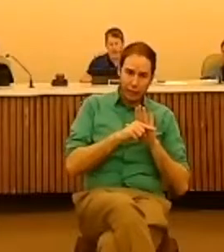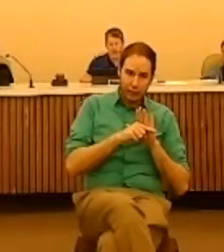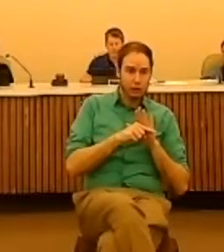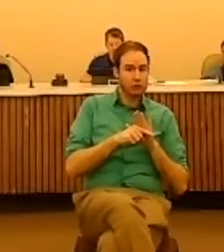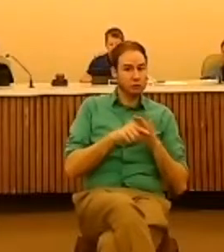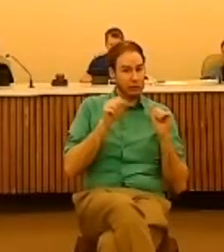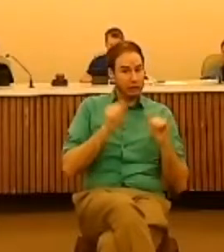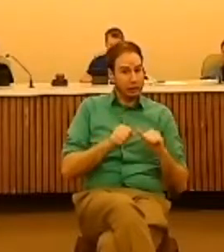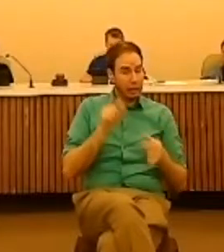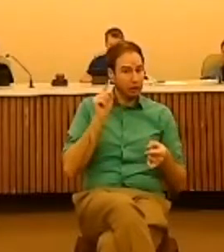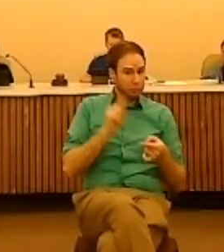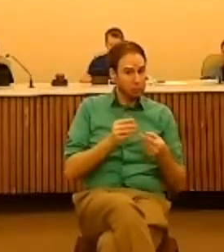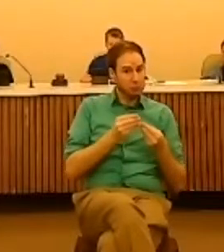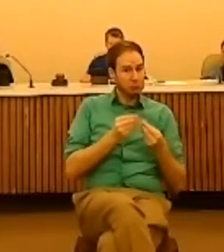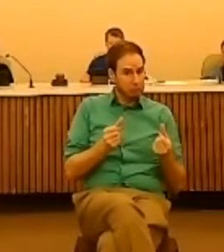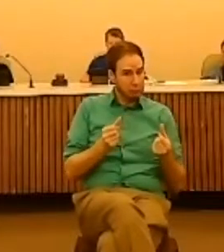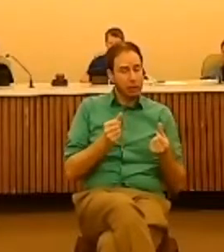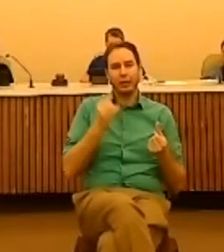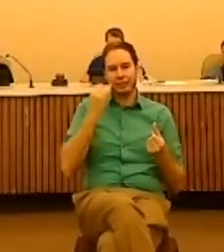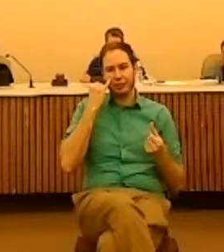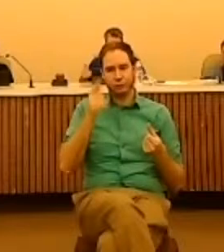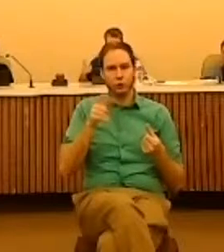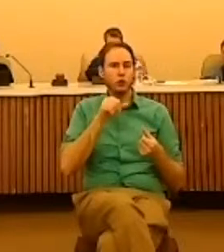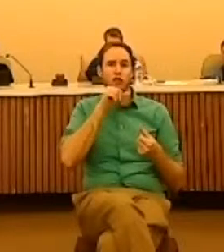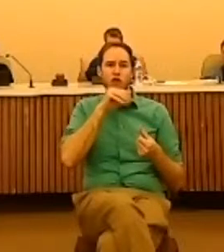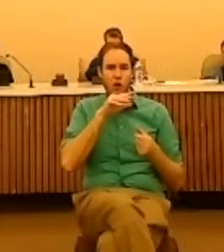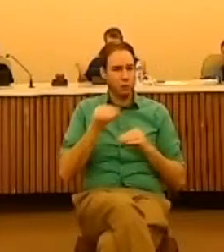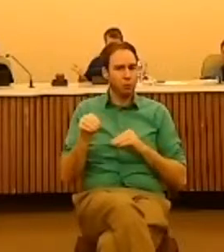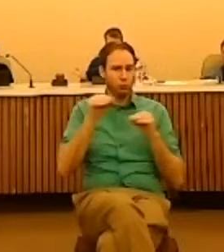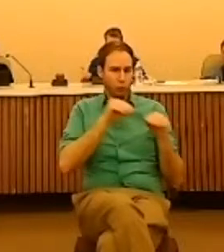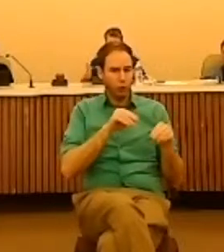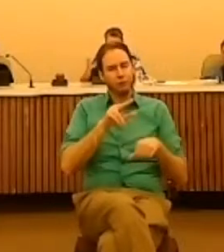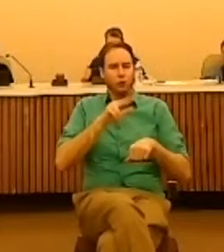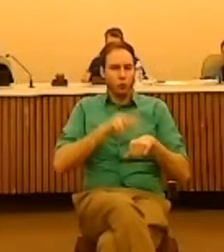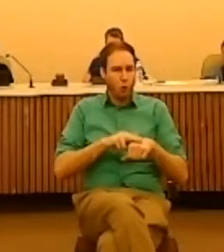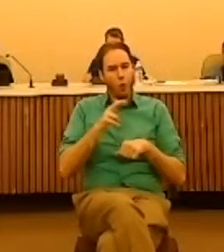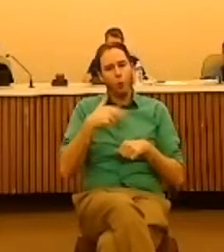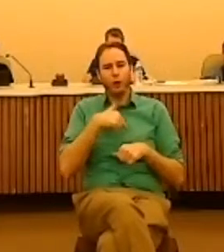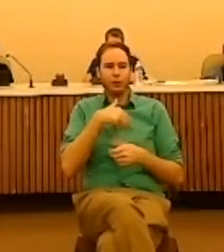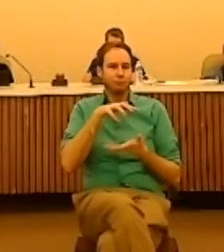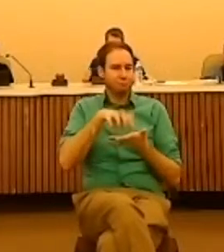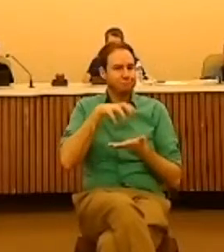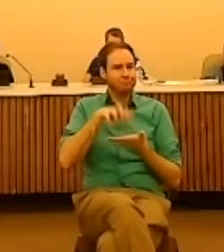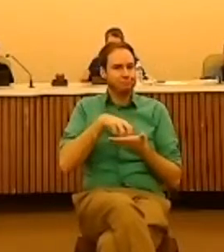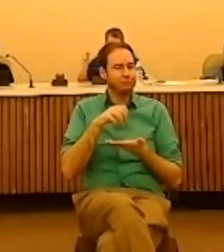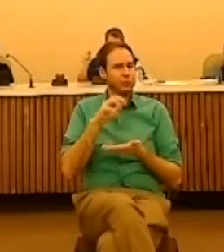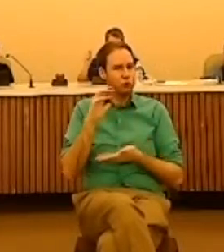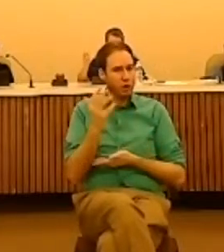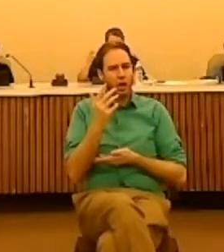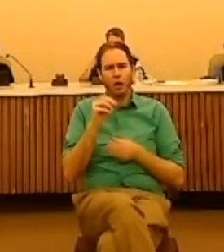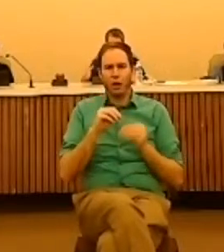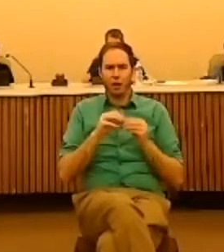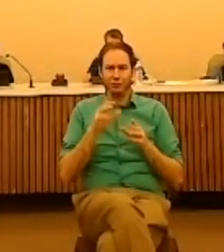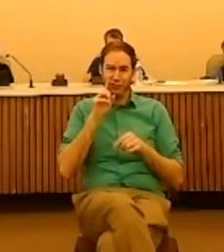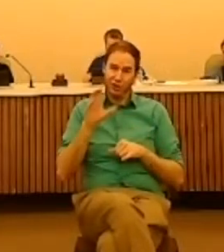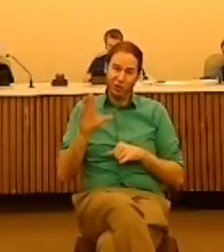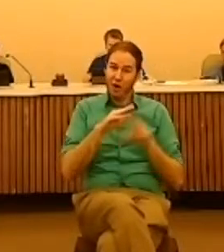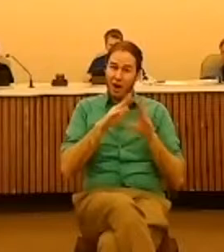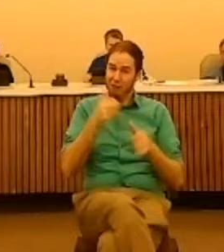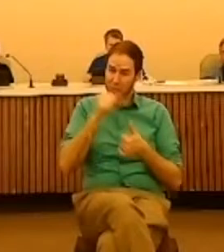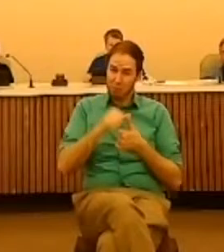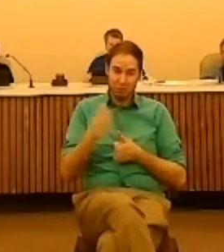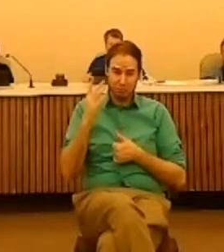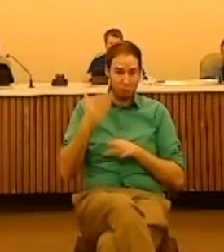And obviously, yeah, anytime you move dirt, we're taking vegetation away, but the same thing happened when all of your houses were